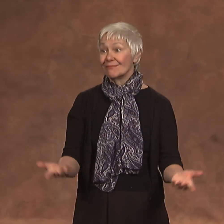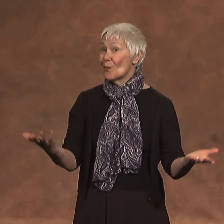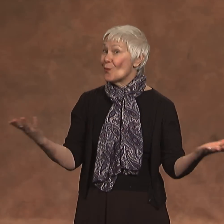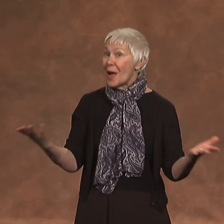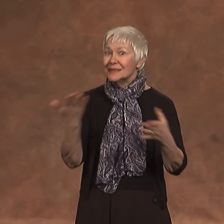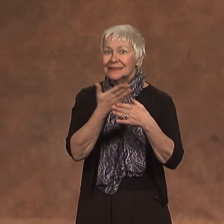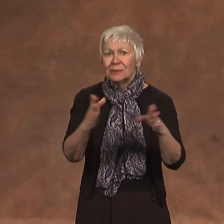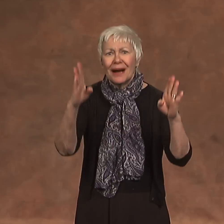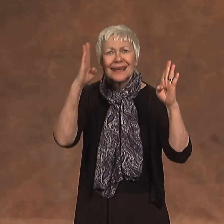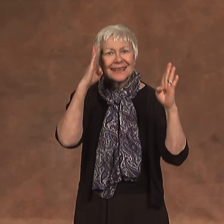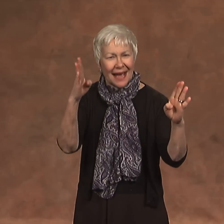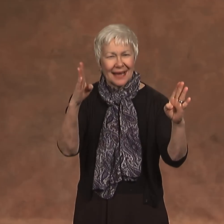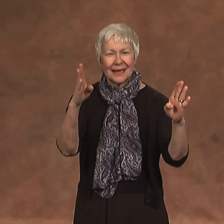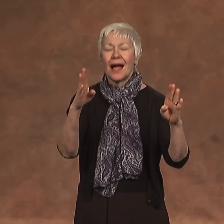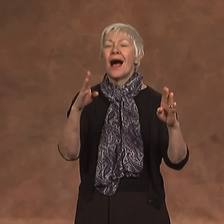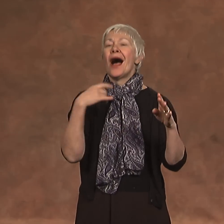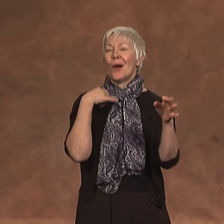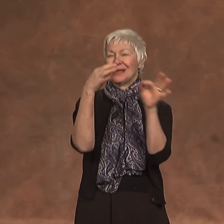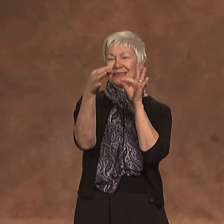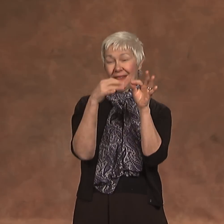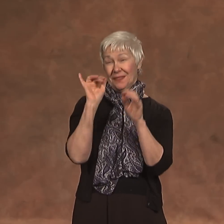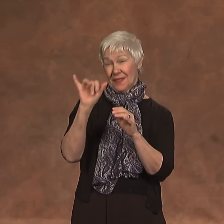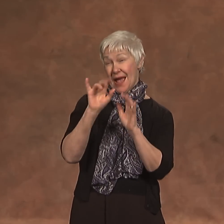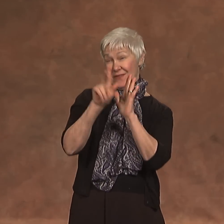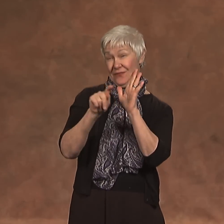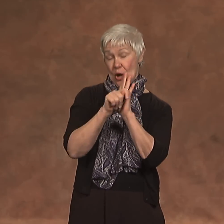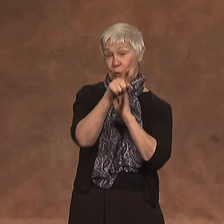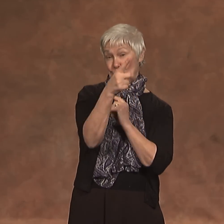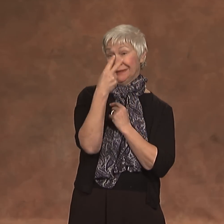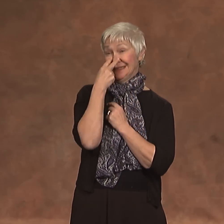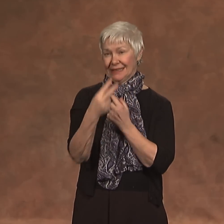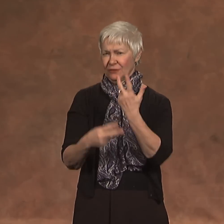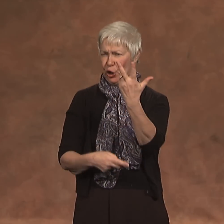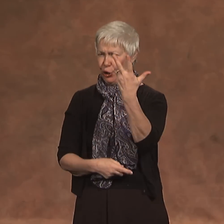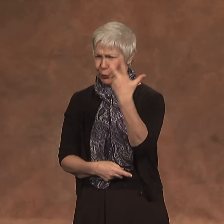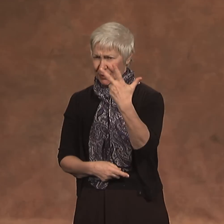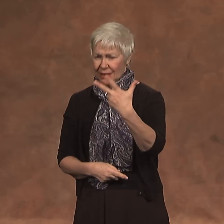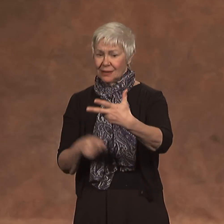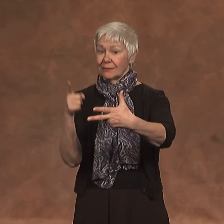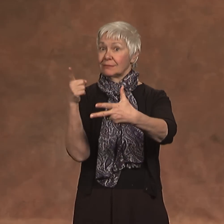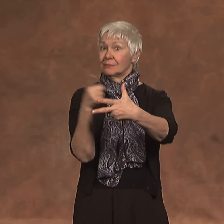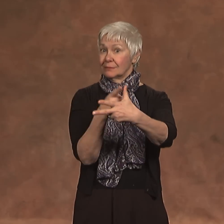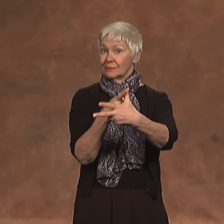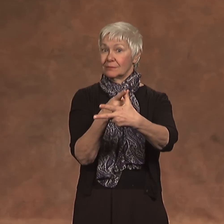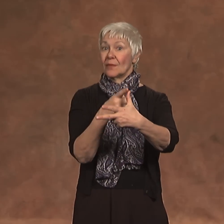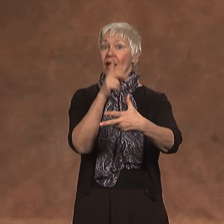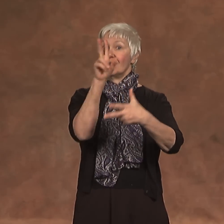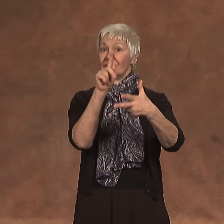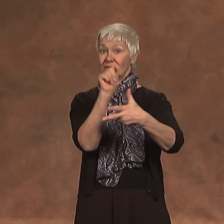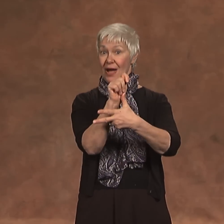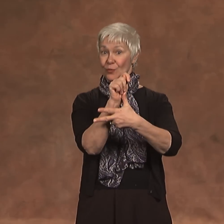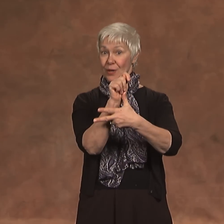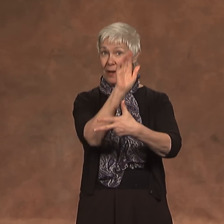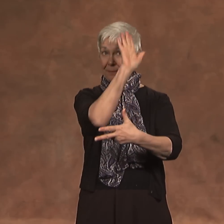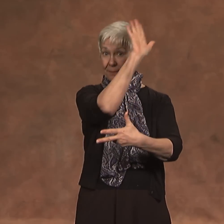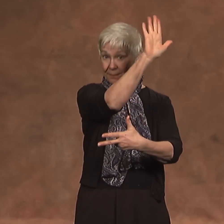Now let's look at what is meant by split attention. I'll use this video clip as an example. And there are three things to look for: the